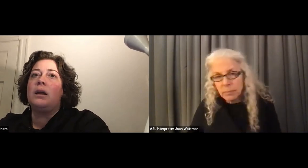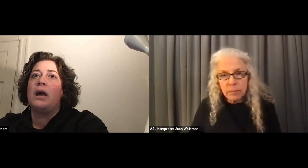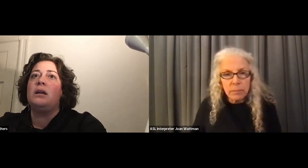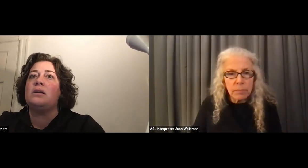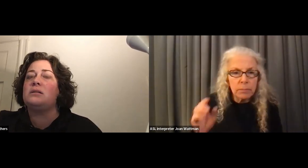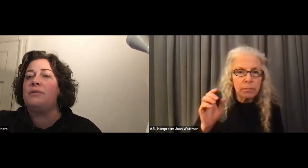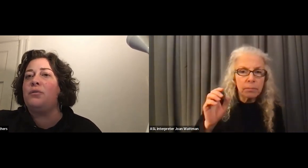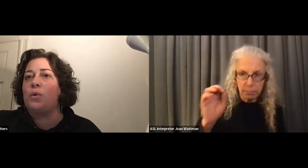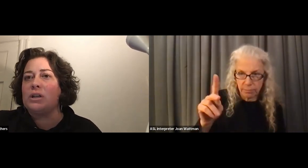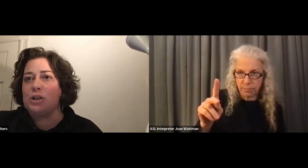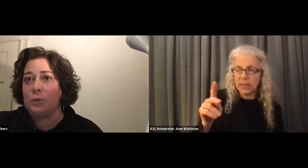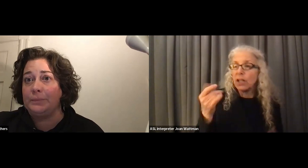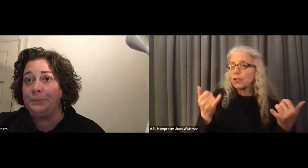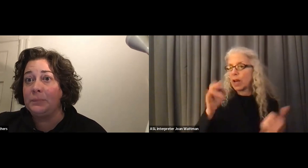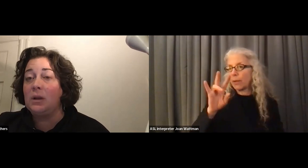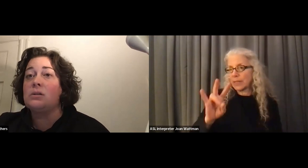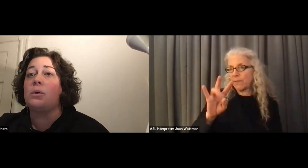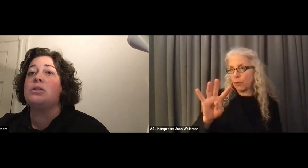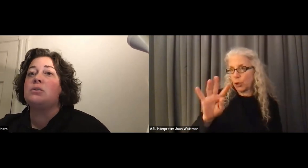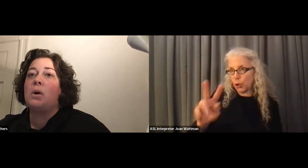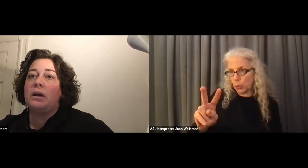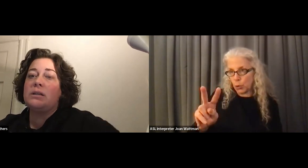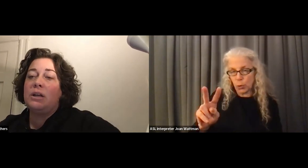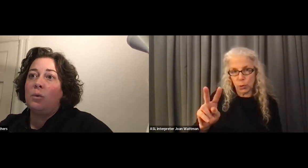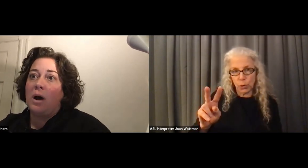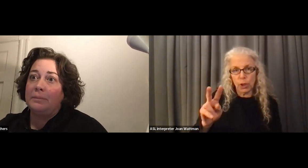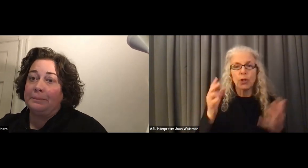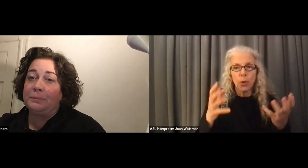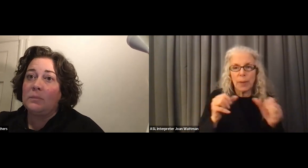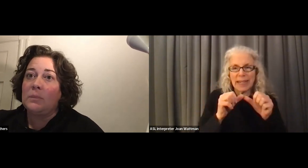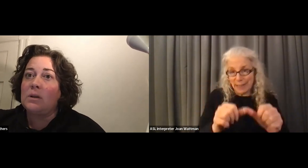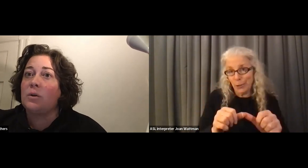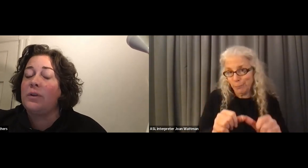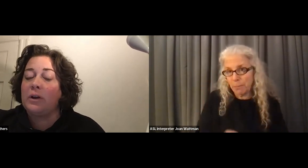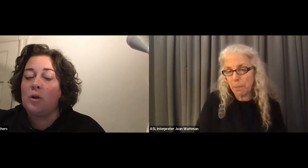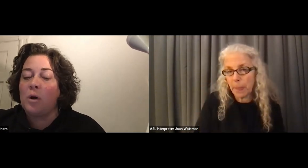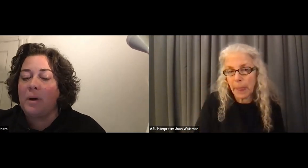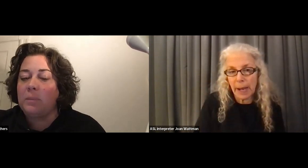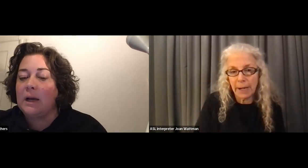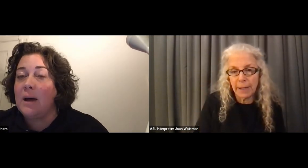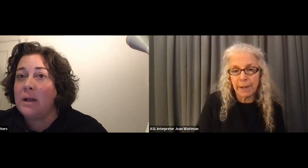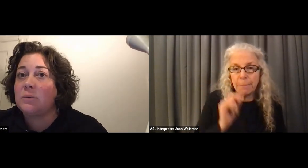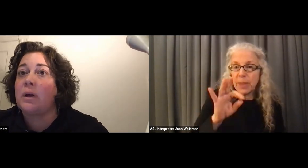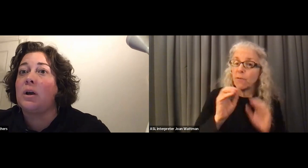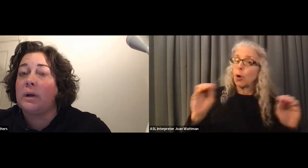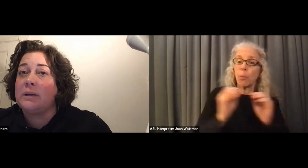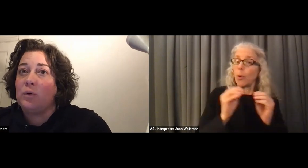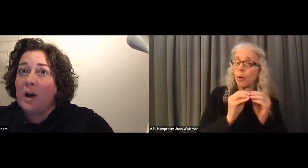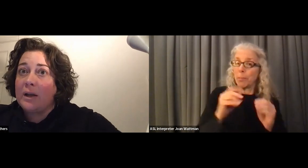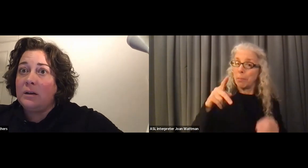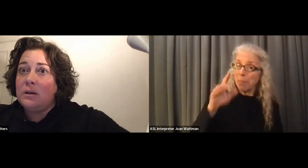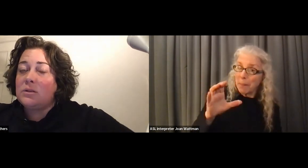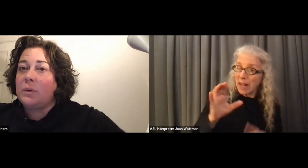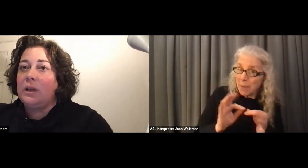Okay, and again, it's 7:42. So I just want to continue on. So if there are no more public comments, we're going to quickly